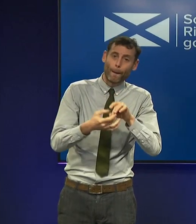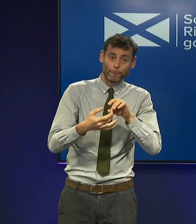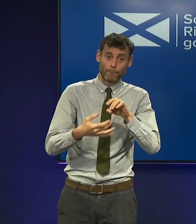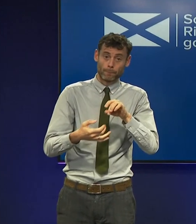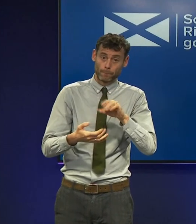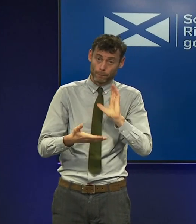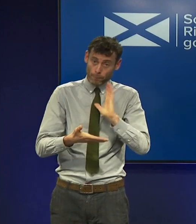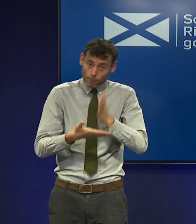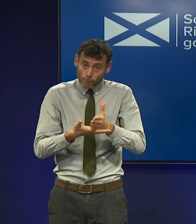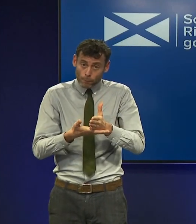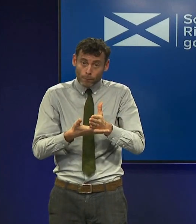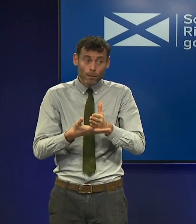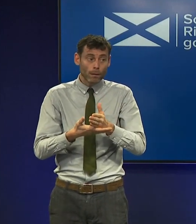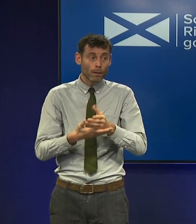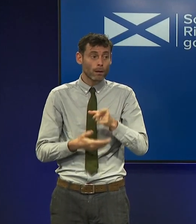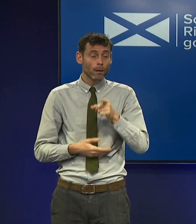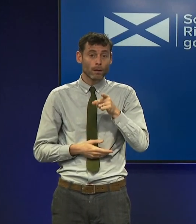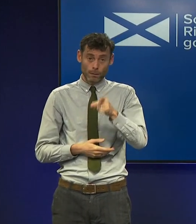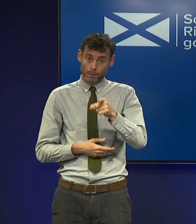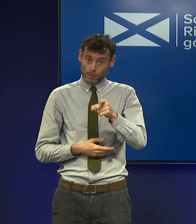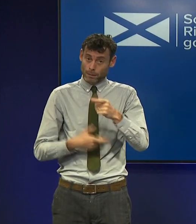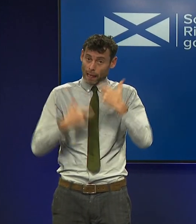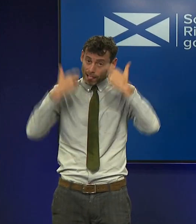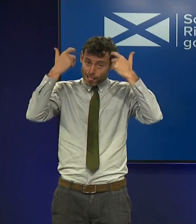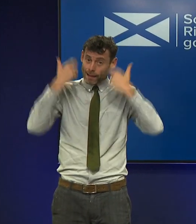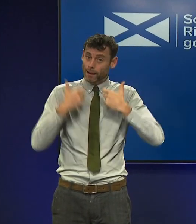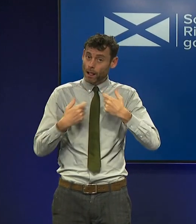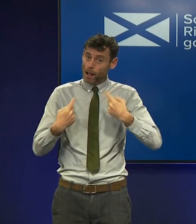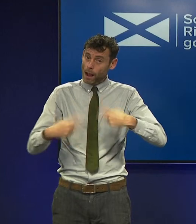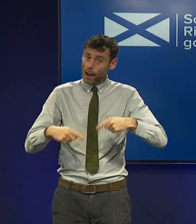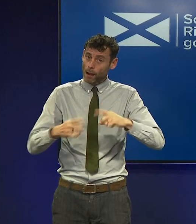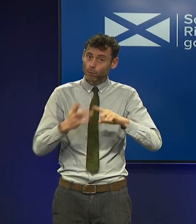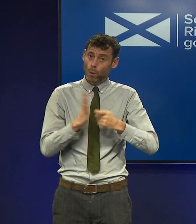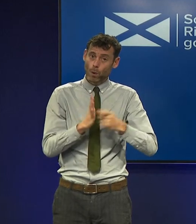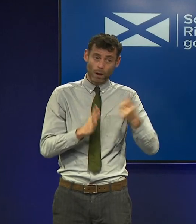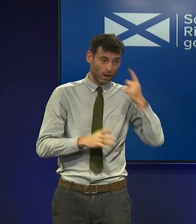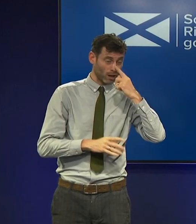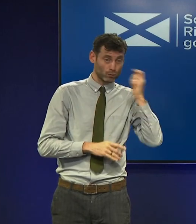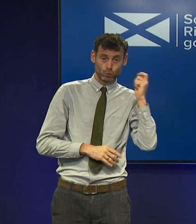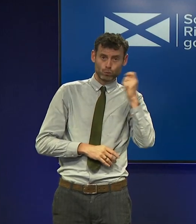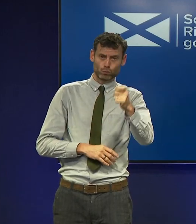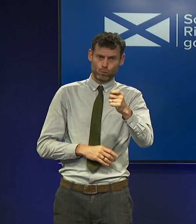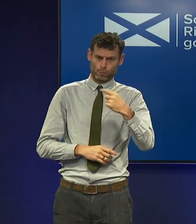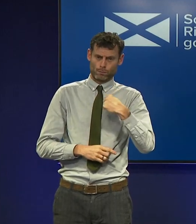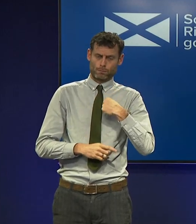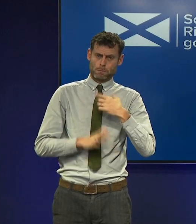these people are leaving themselves open to prosecution if they do that, and is that the right balance?